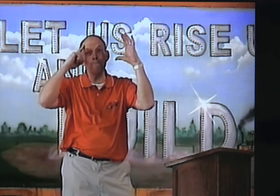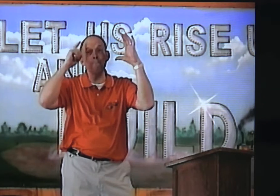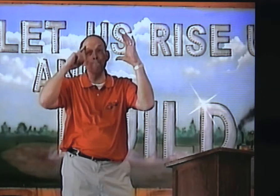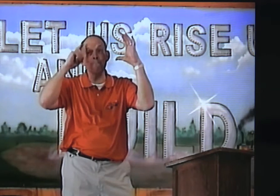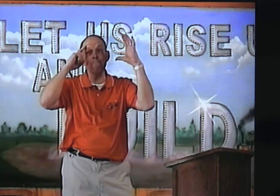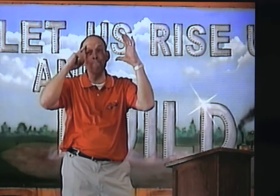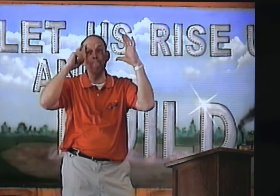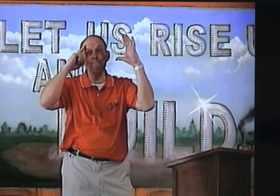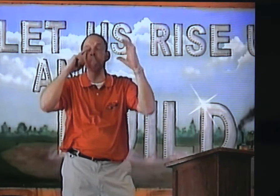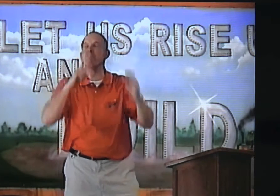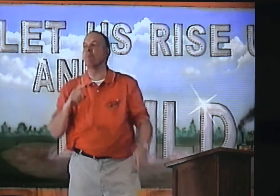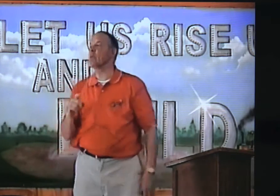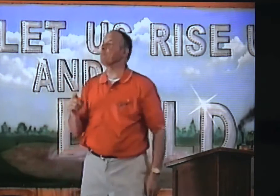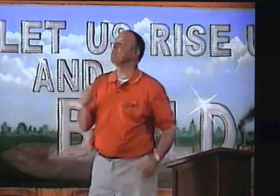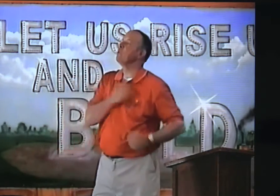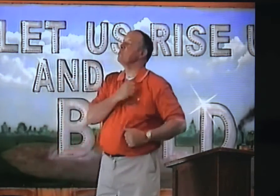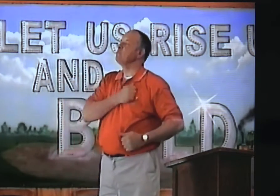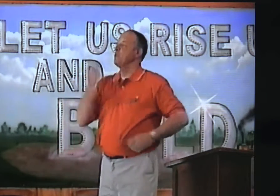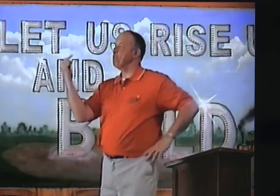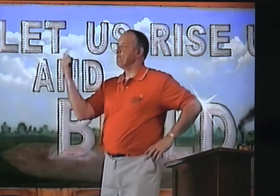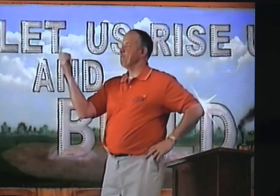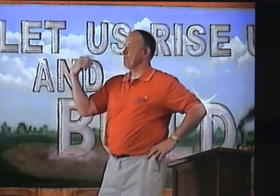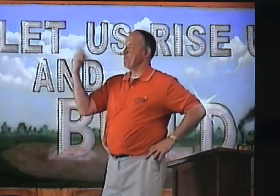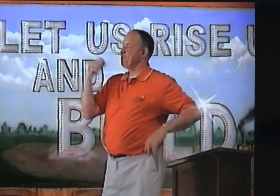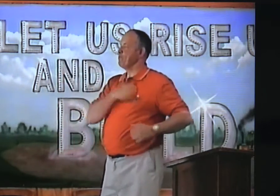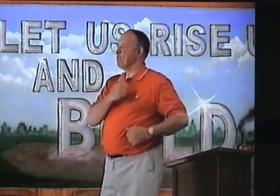Oh, I know what to do. Soldier, here.